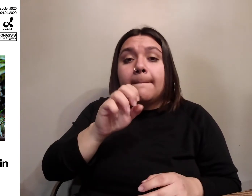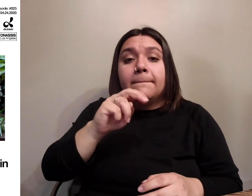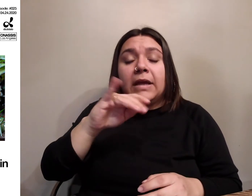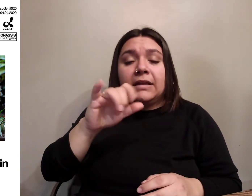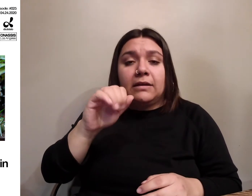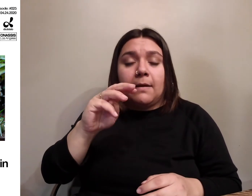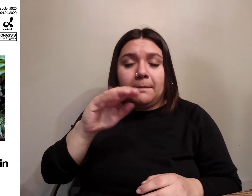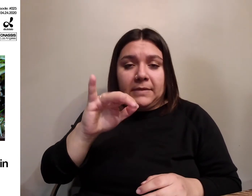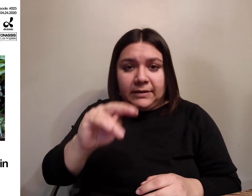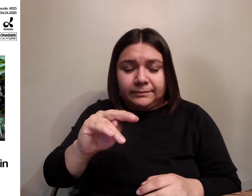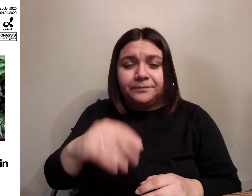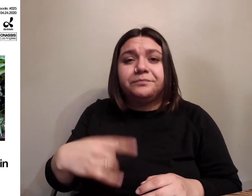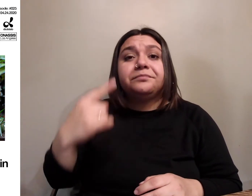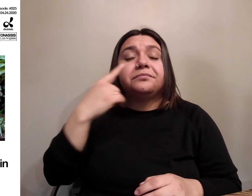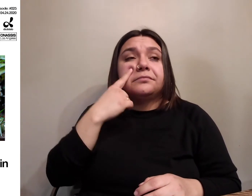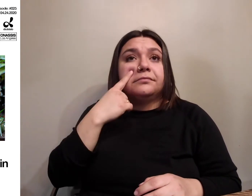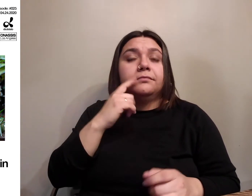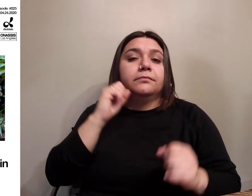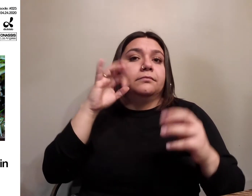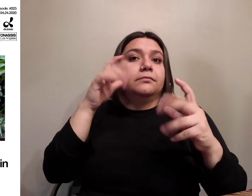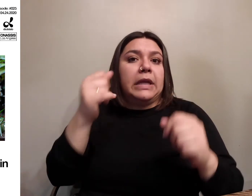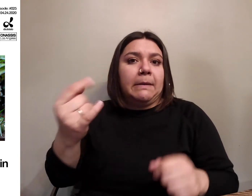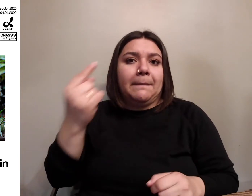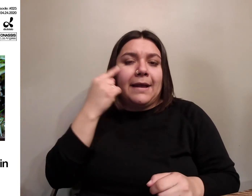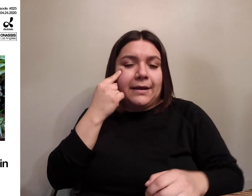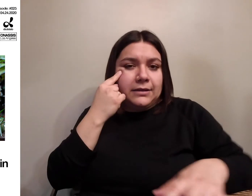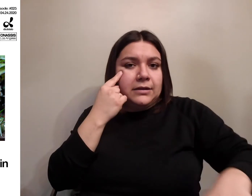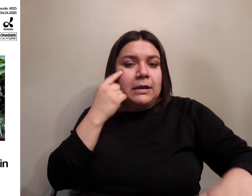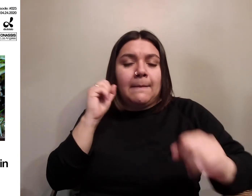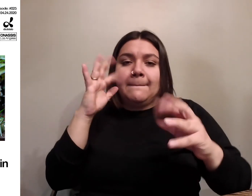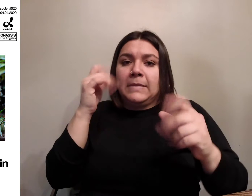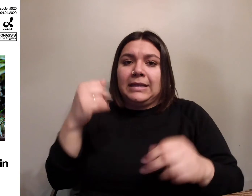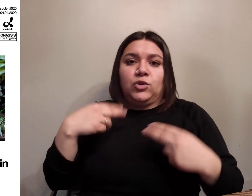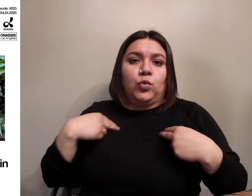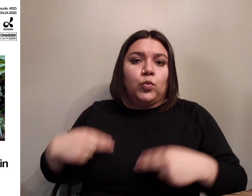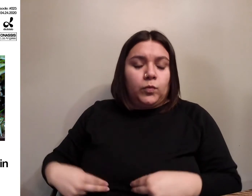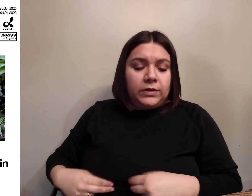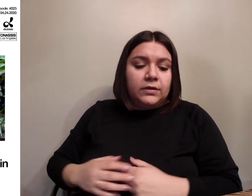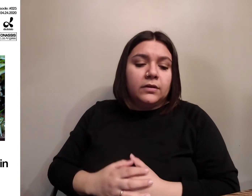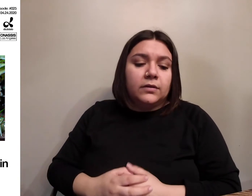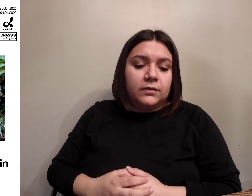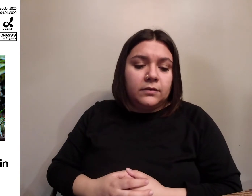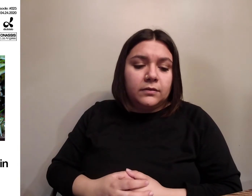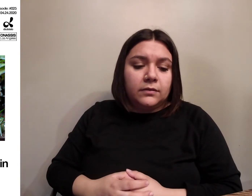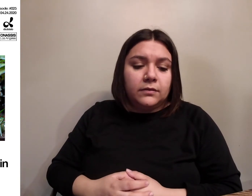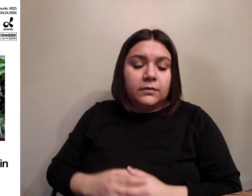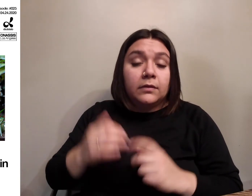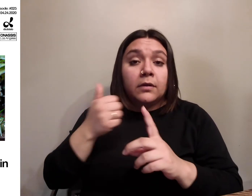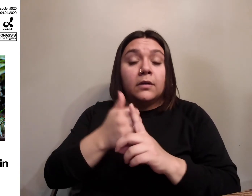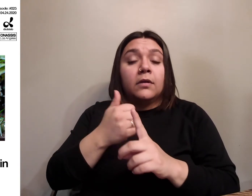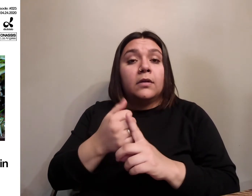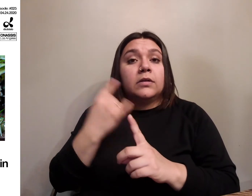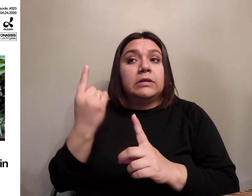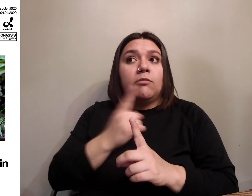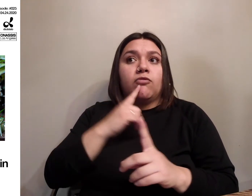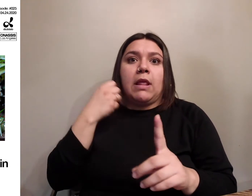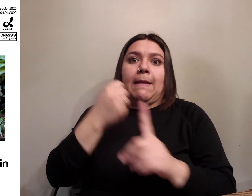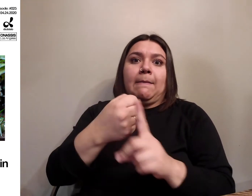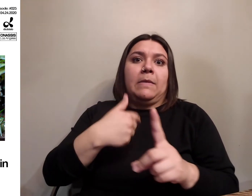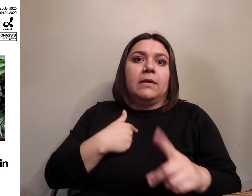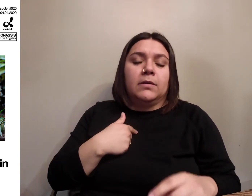He resists what could have saved him. Oh, definitely. I mean,